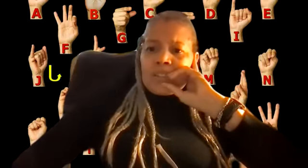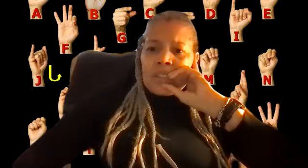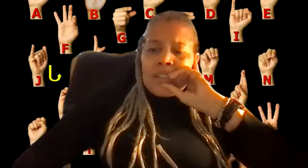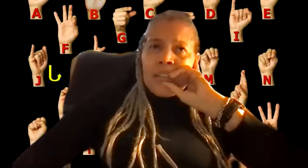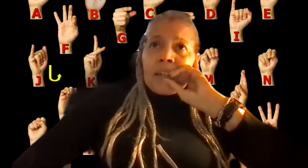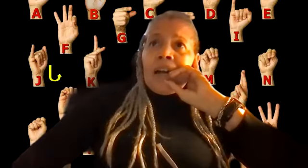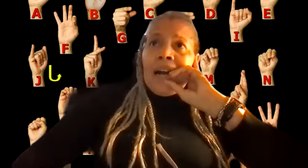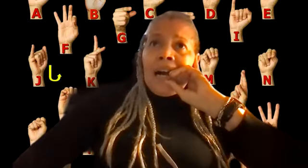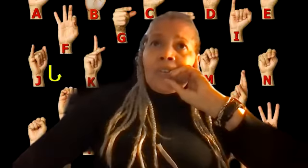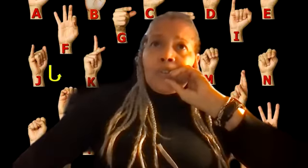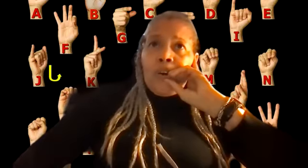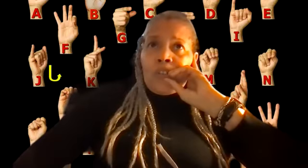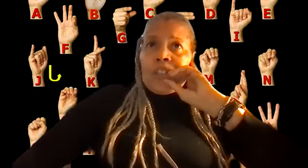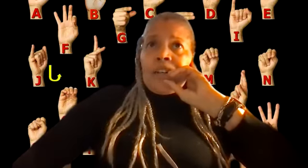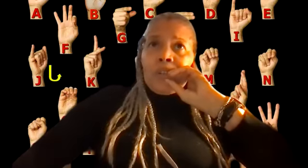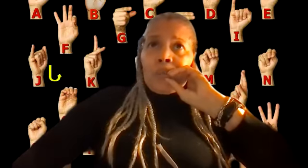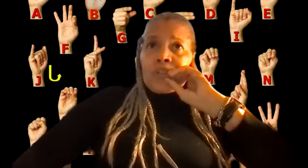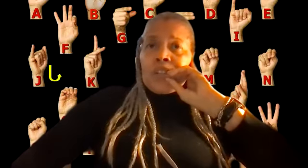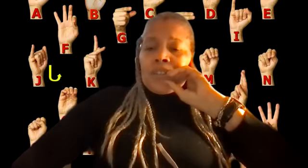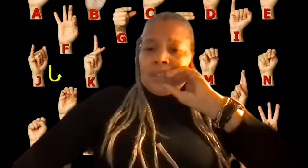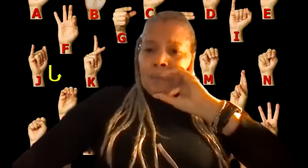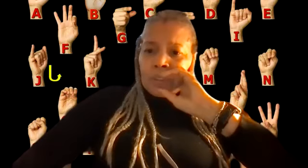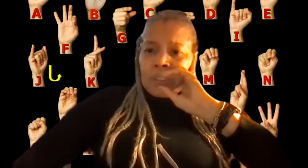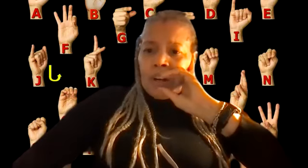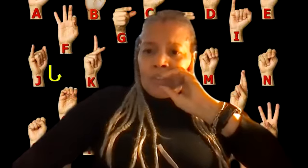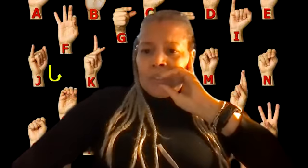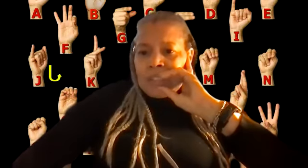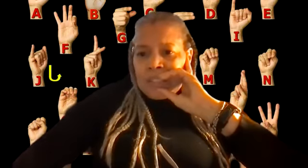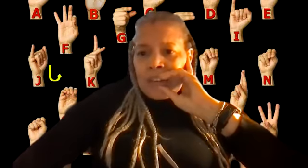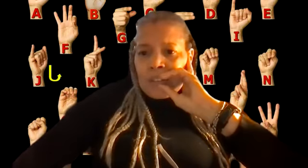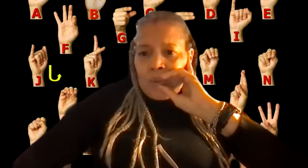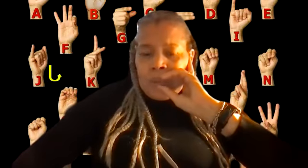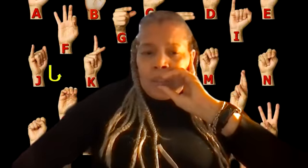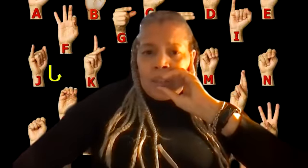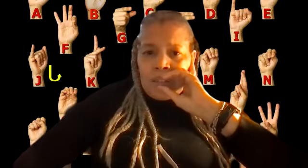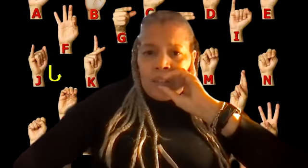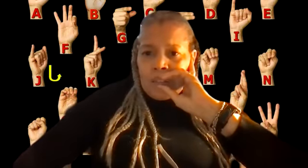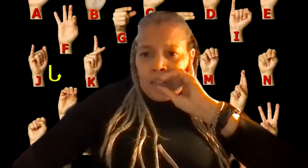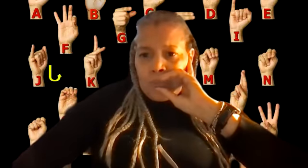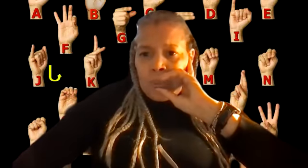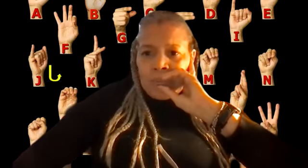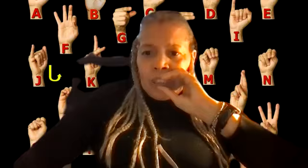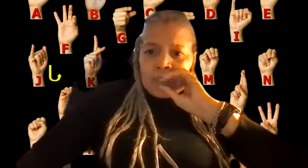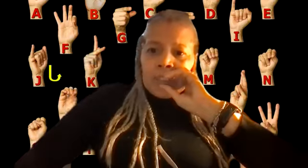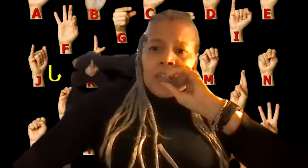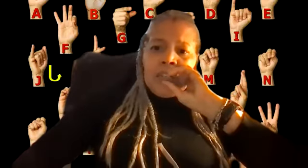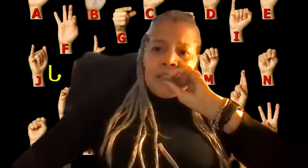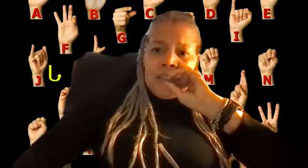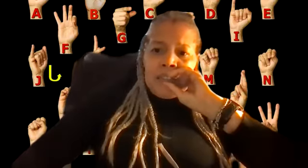to hear how you overcome those labels that are often assigned to women and, and, and to people of color in these